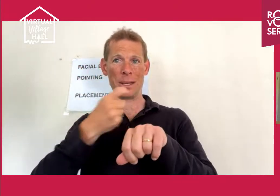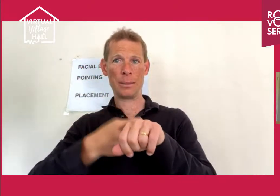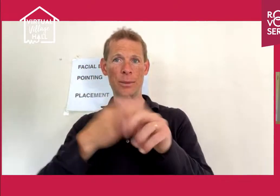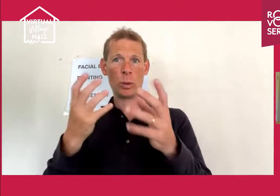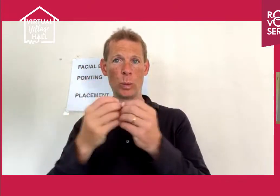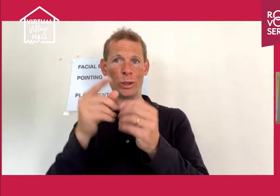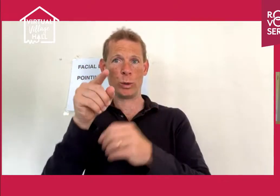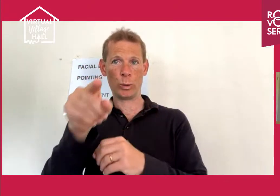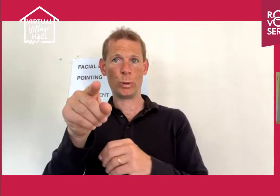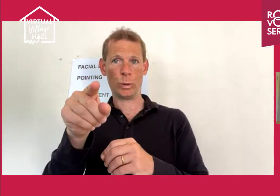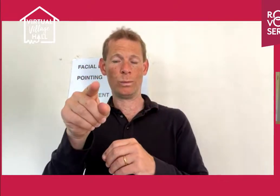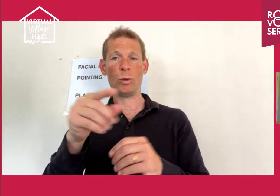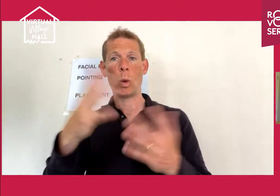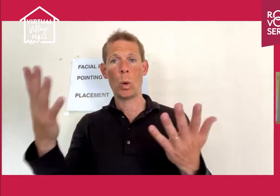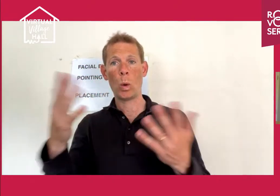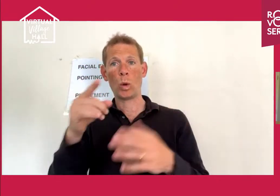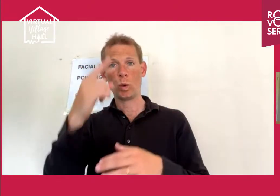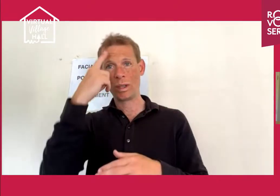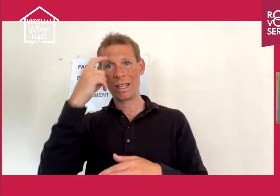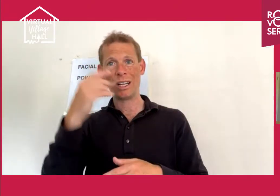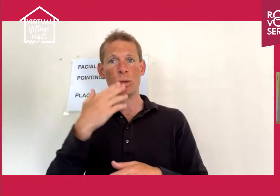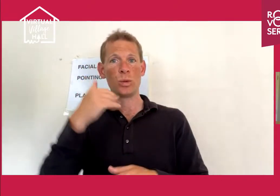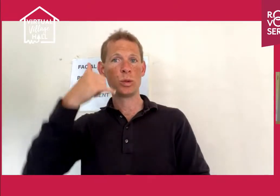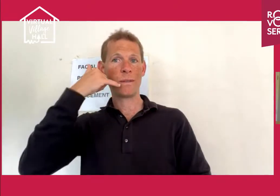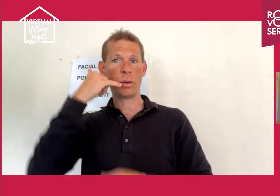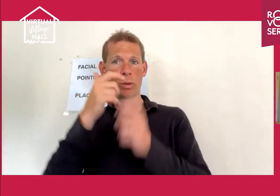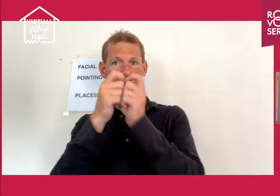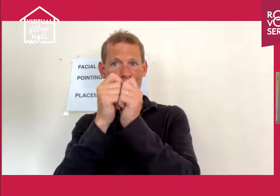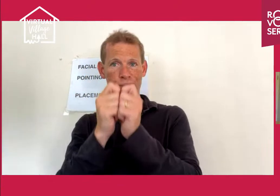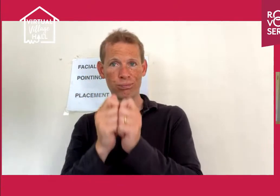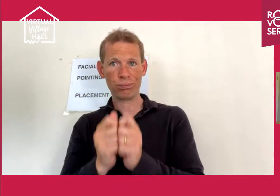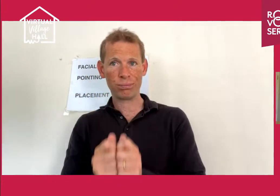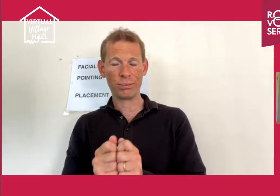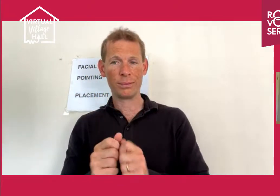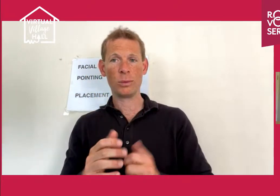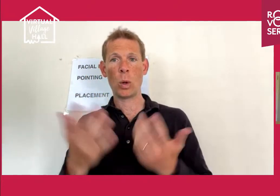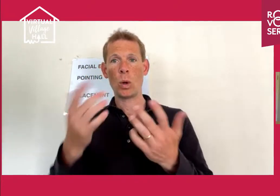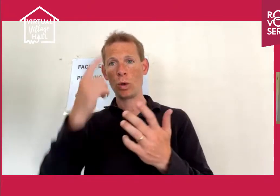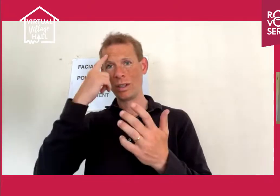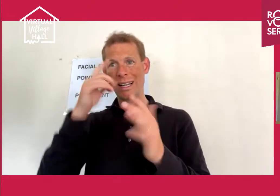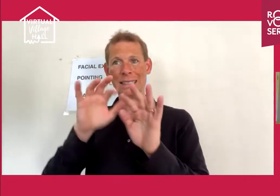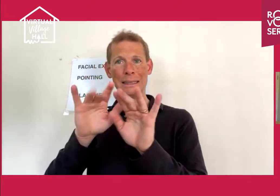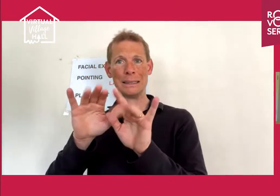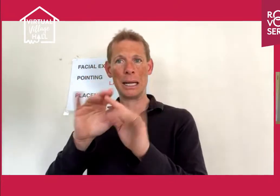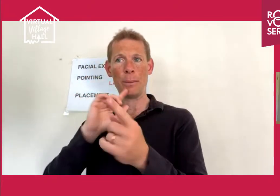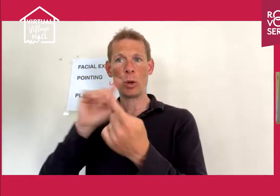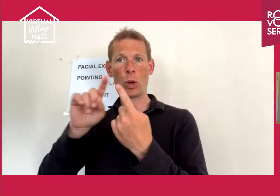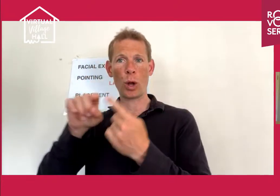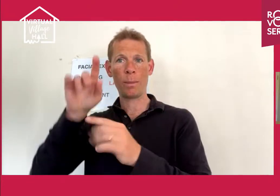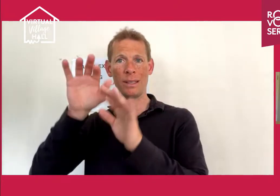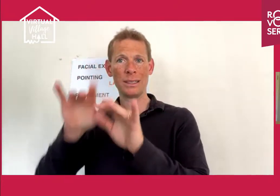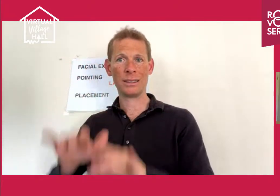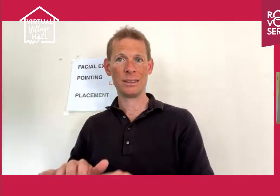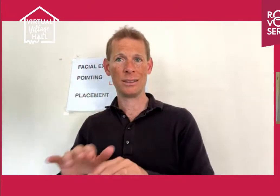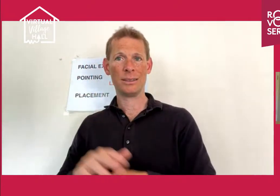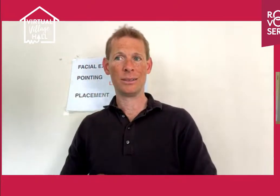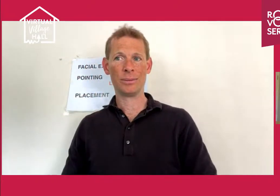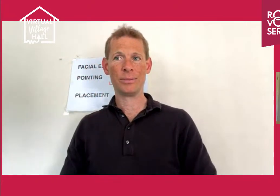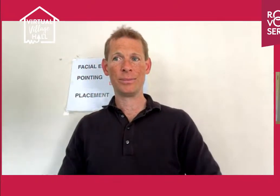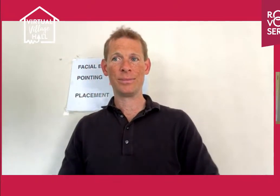pen and paper, brilliant. Or you can actually just use your phone and just type and also type them in the chat